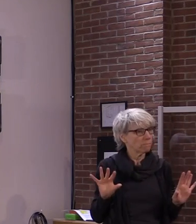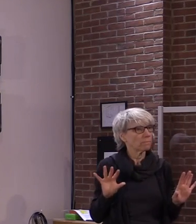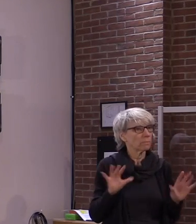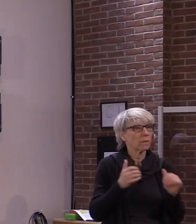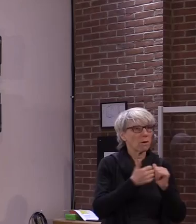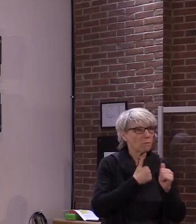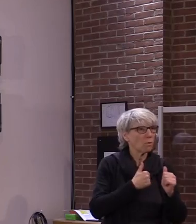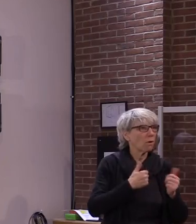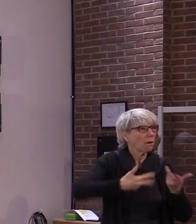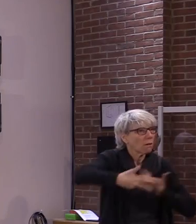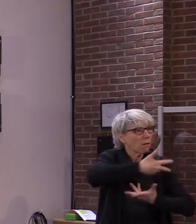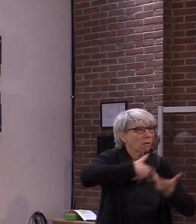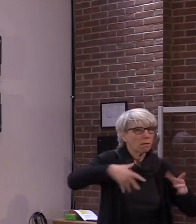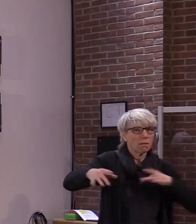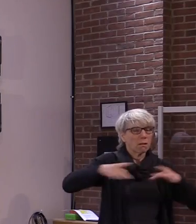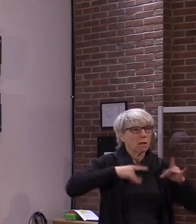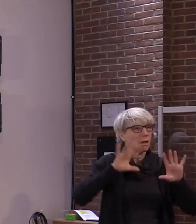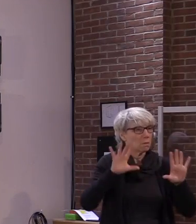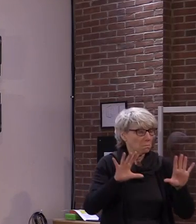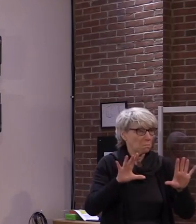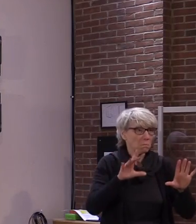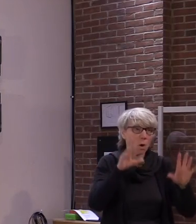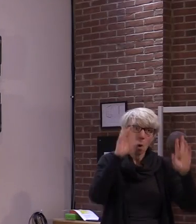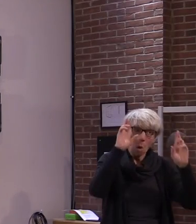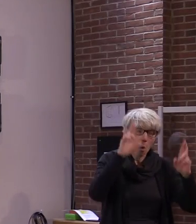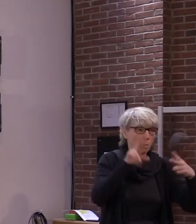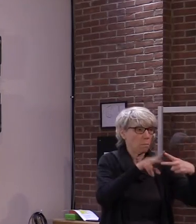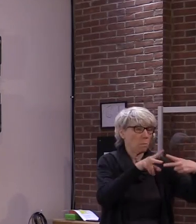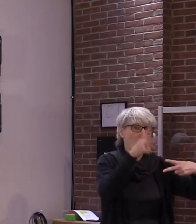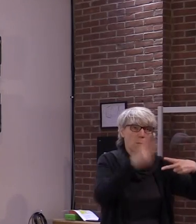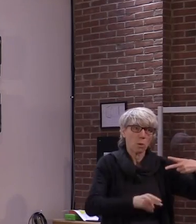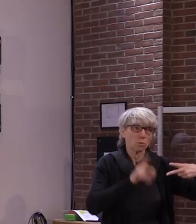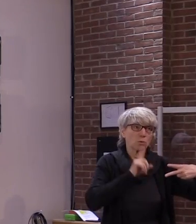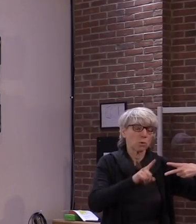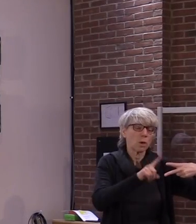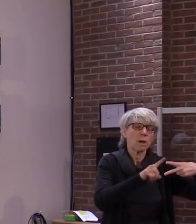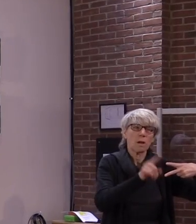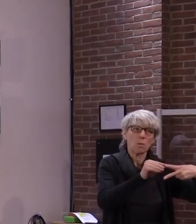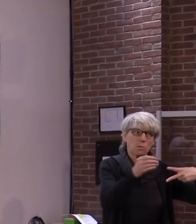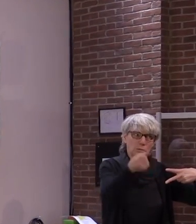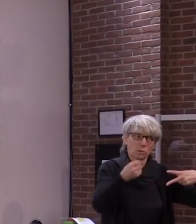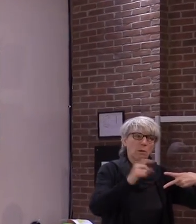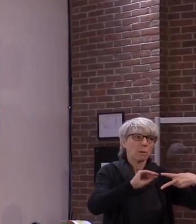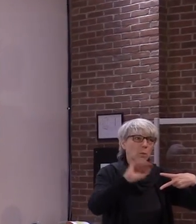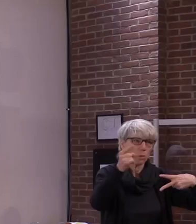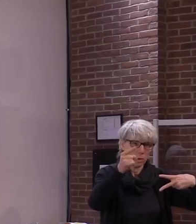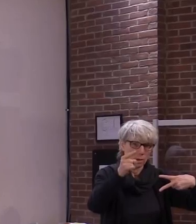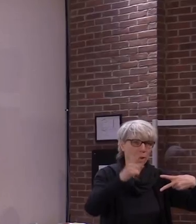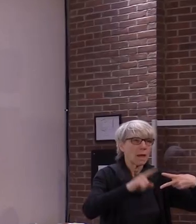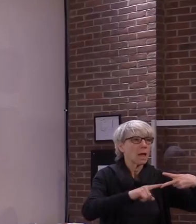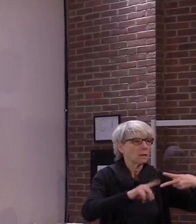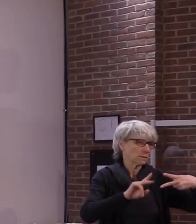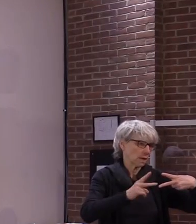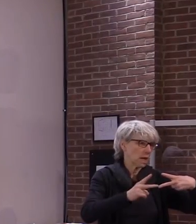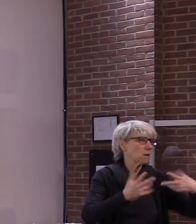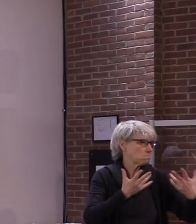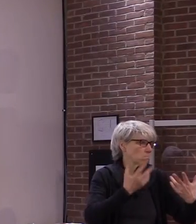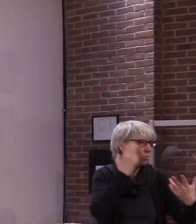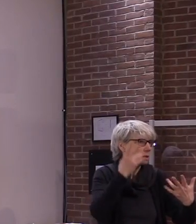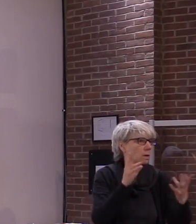I would like to think that that one is also equally true, though probably to a much lower degree. And then